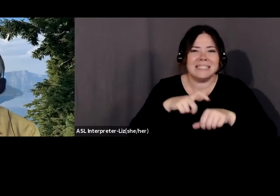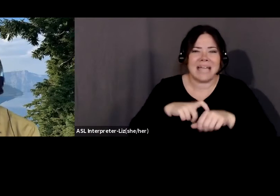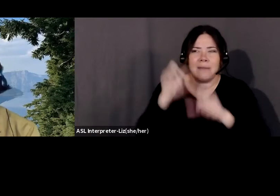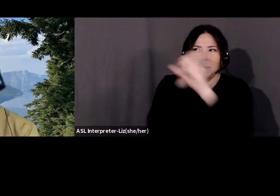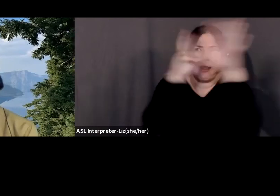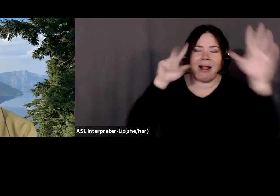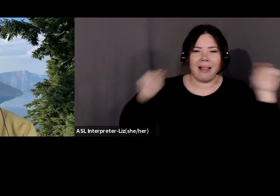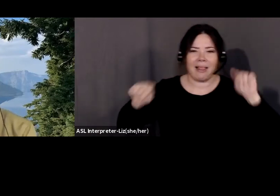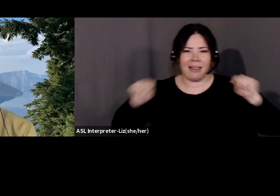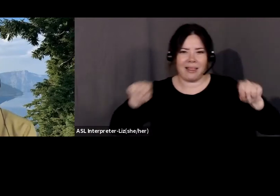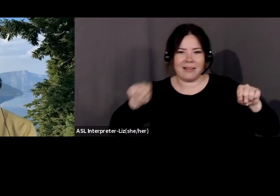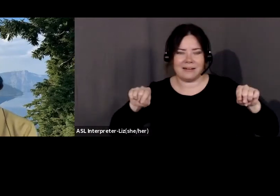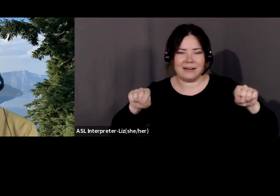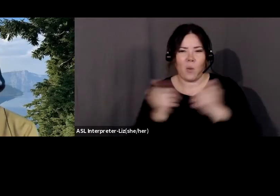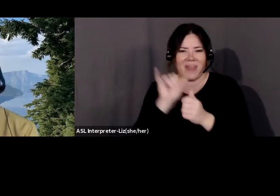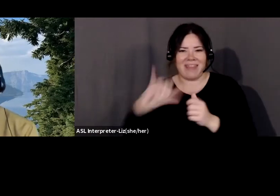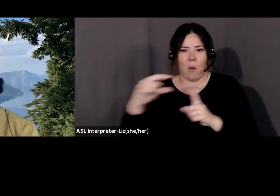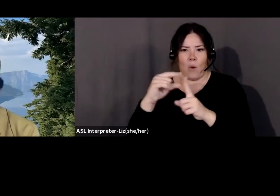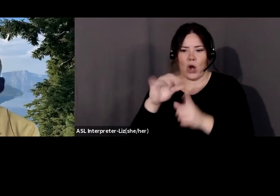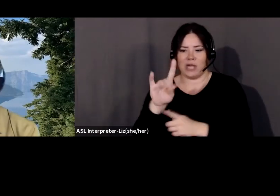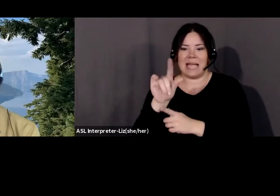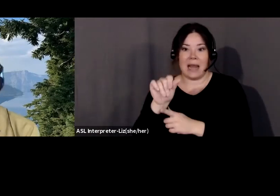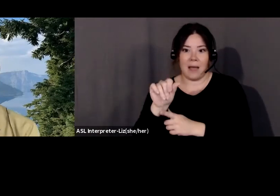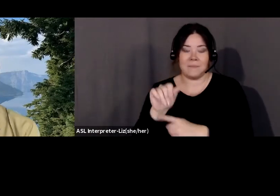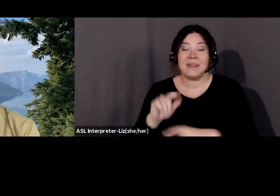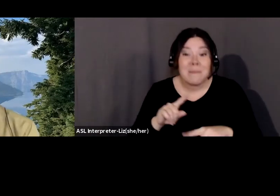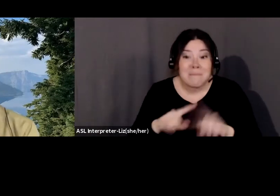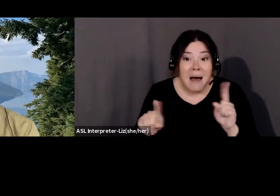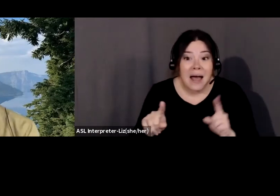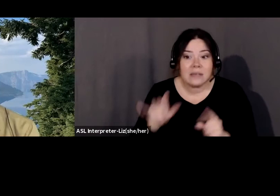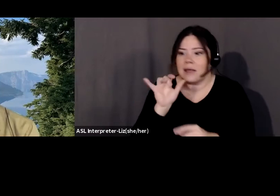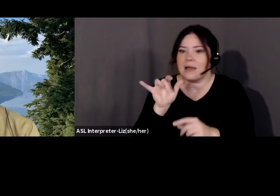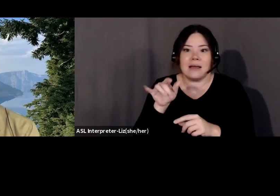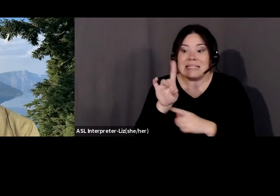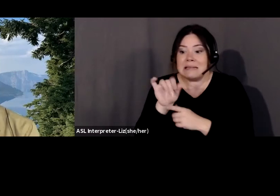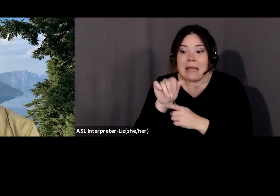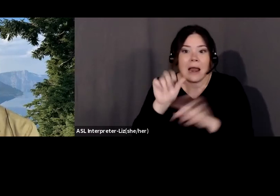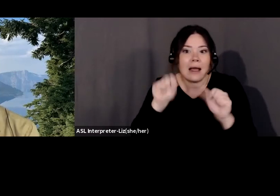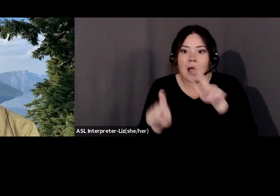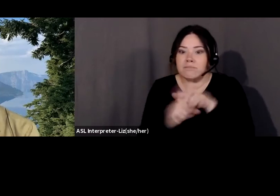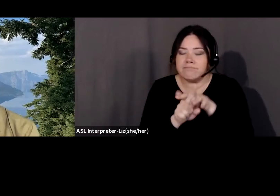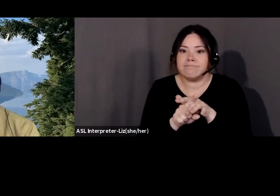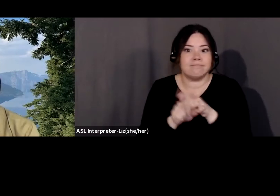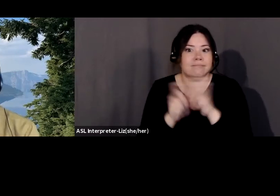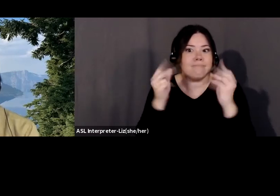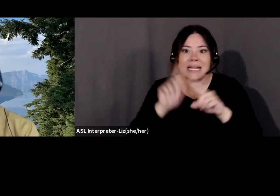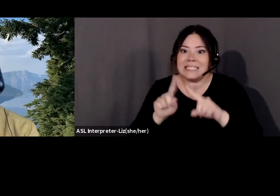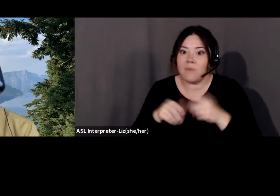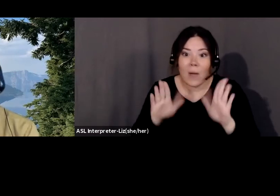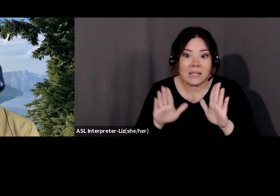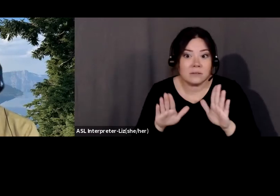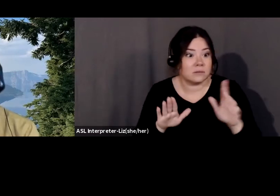data. Data comes in many forms. It can be information like I'm collecting here in this